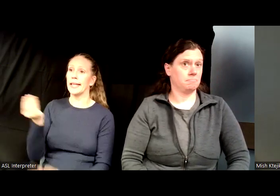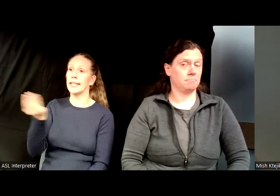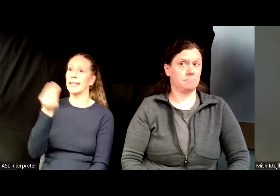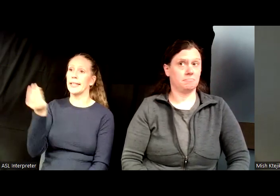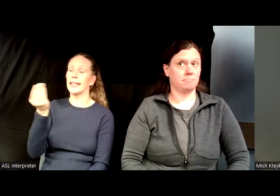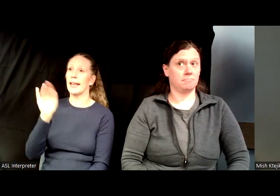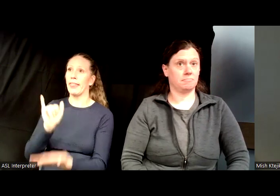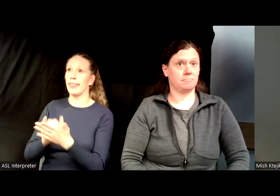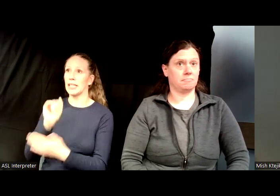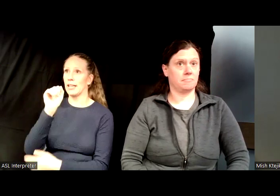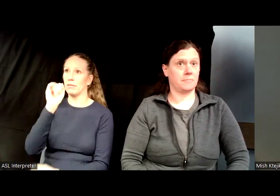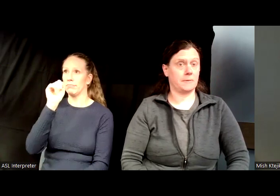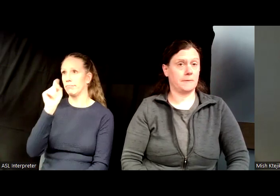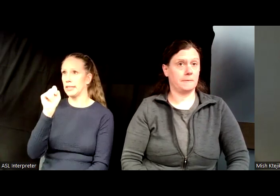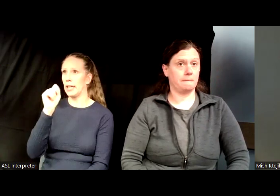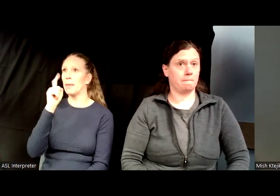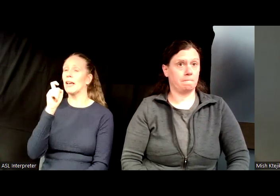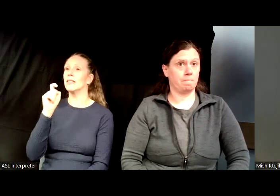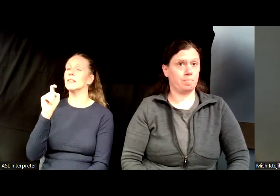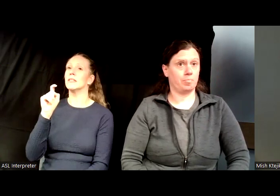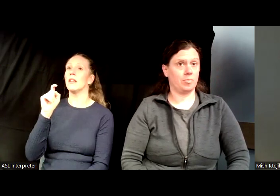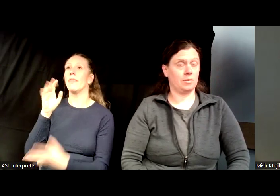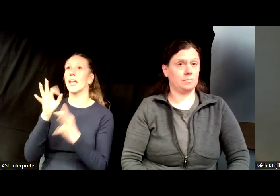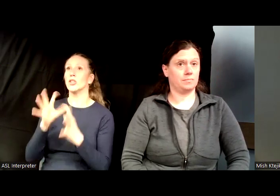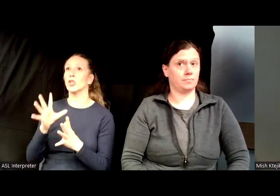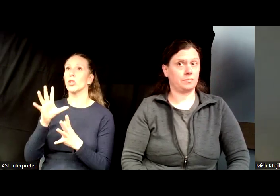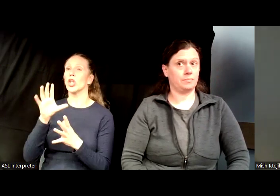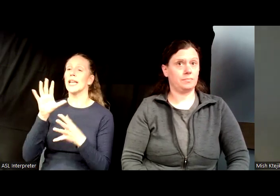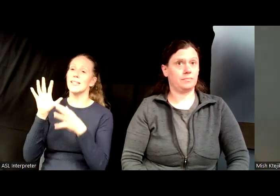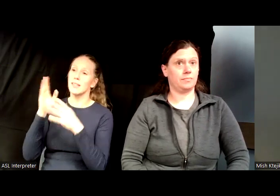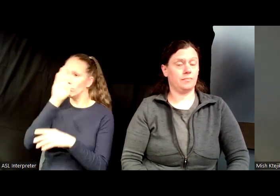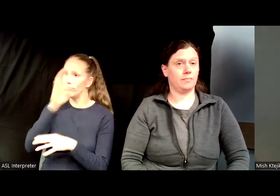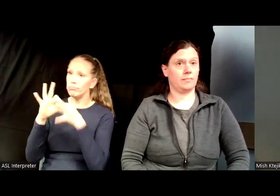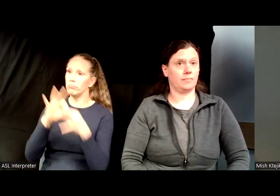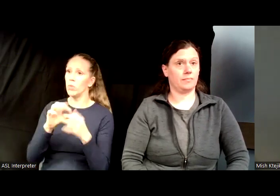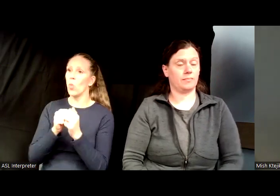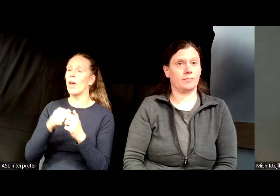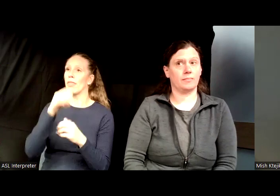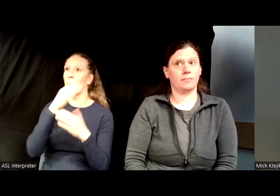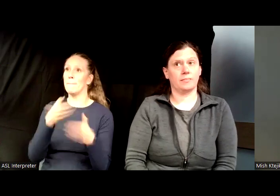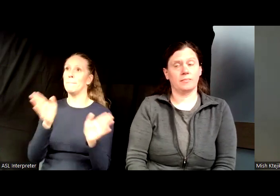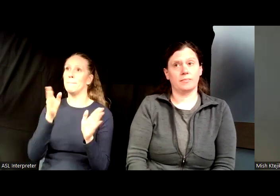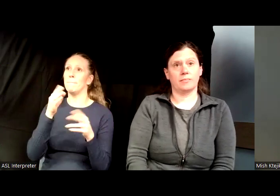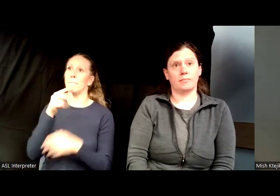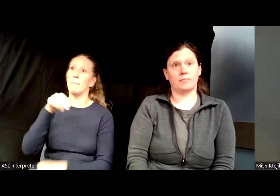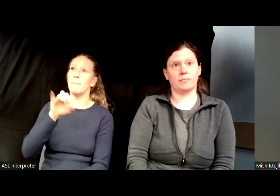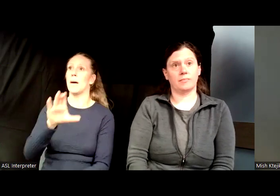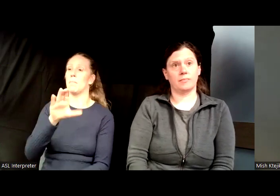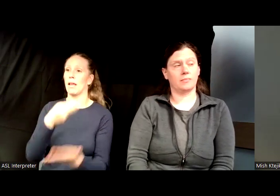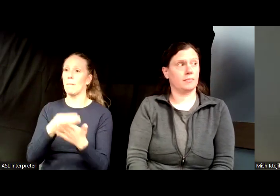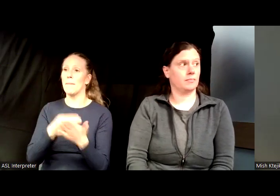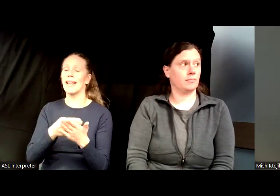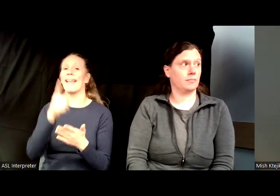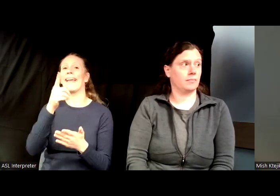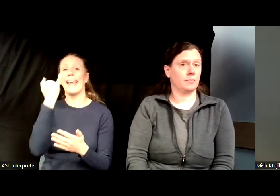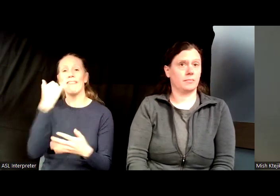it's directly tied to those public funds. CCOs, physicians, and the list. They have to use